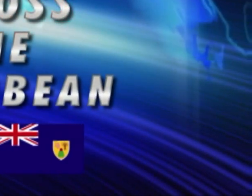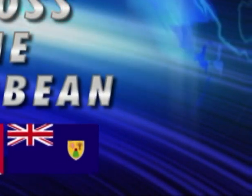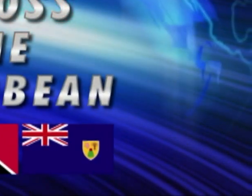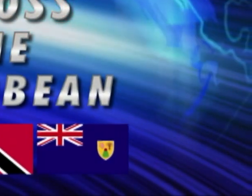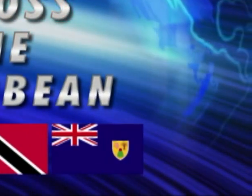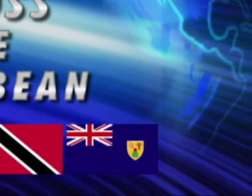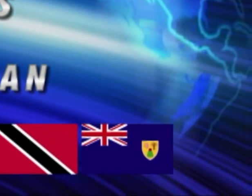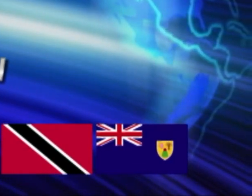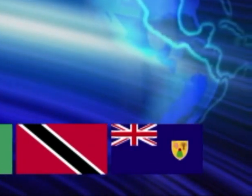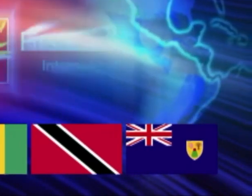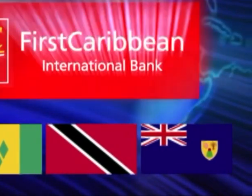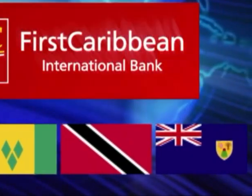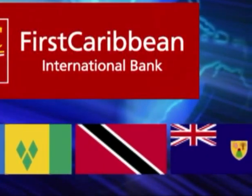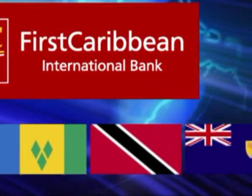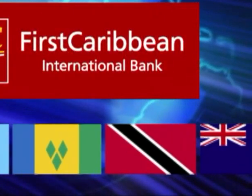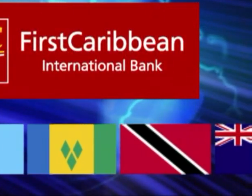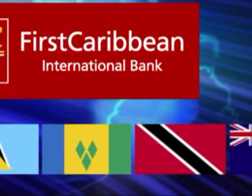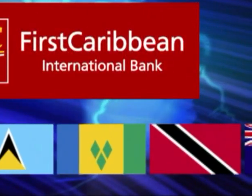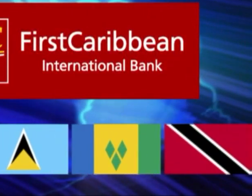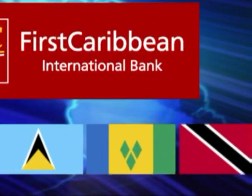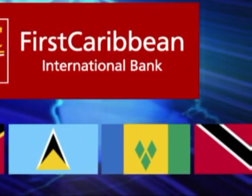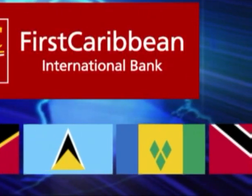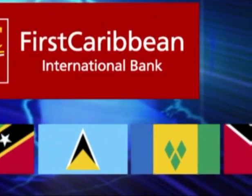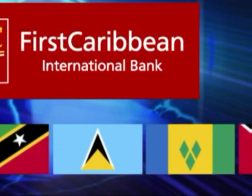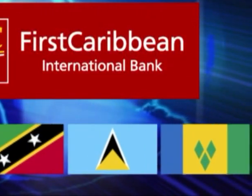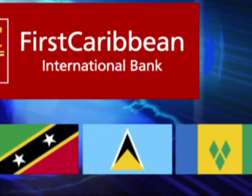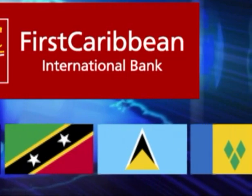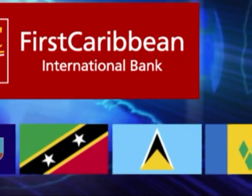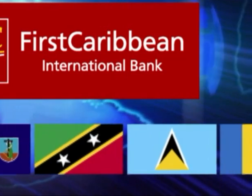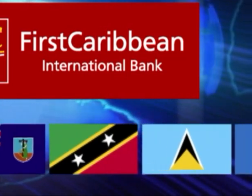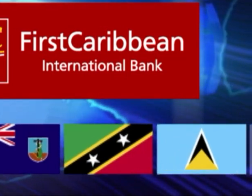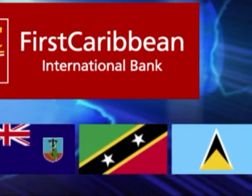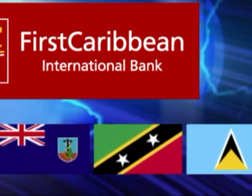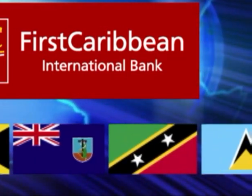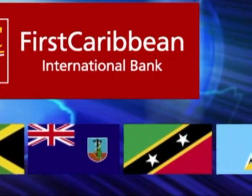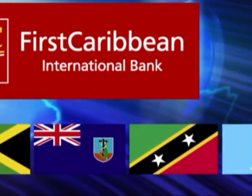Across the Caribbean, brought to you by CIBC First Caribbean.